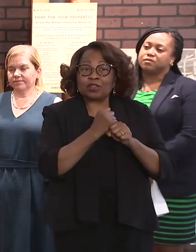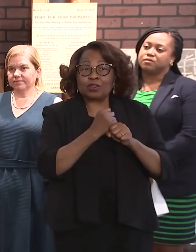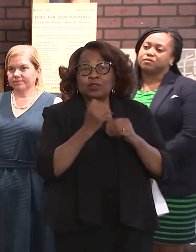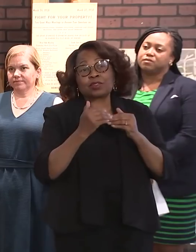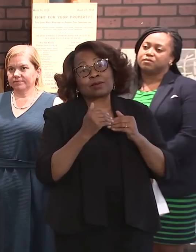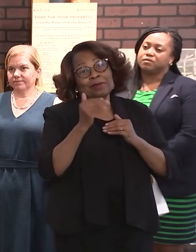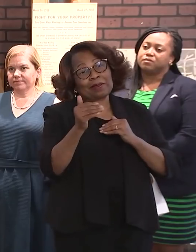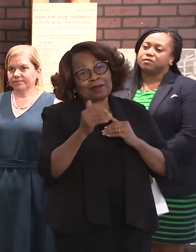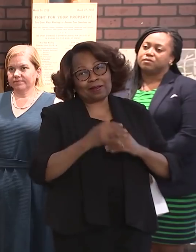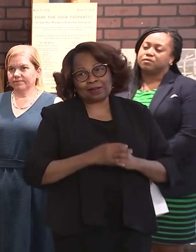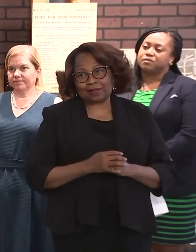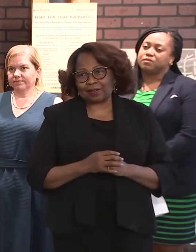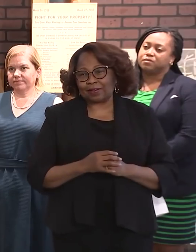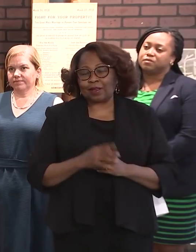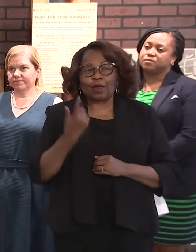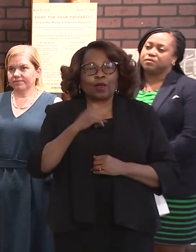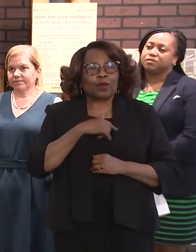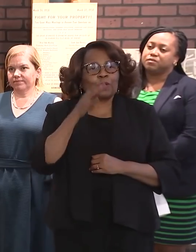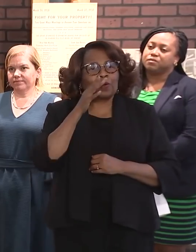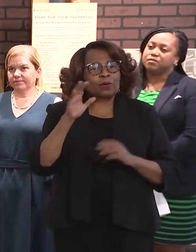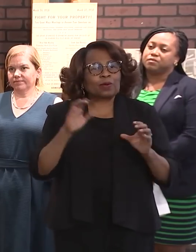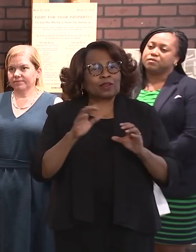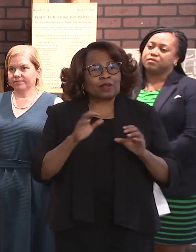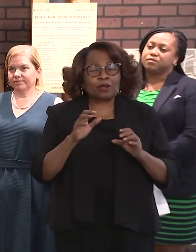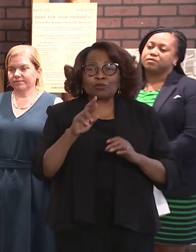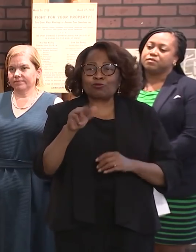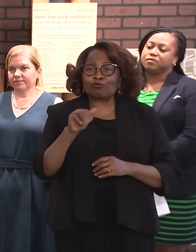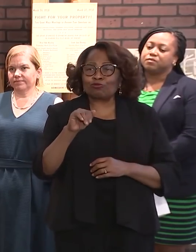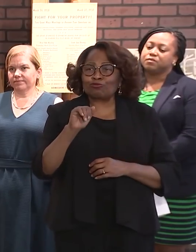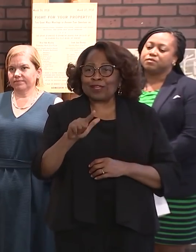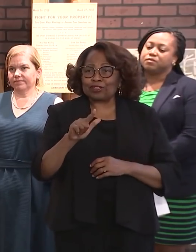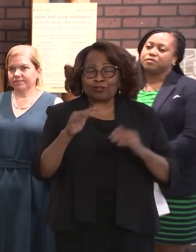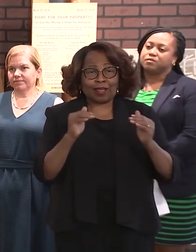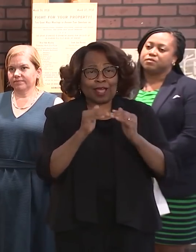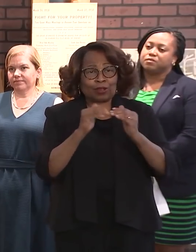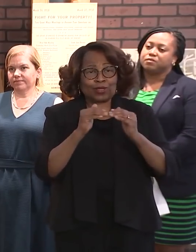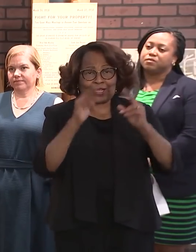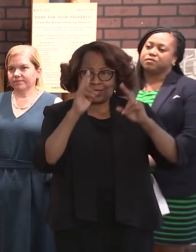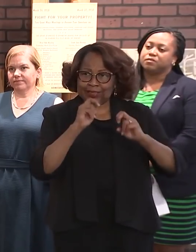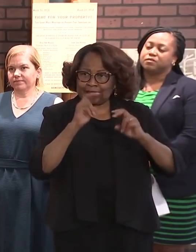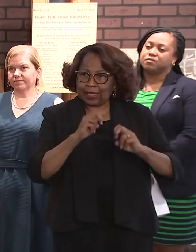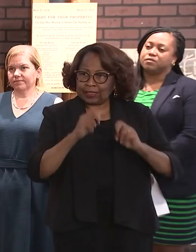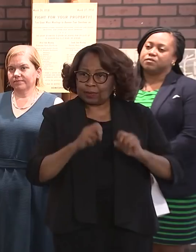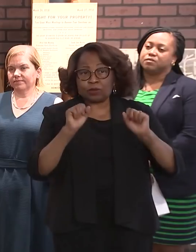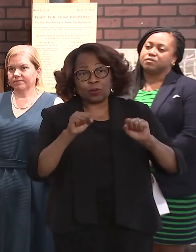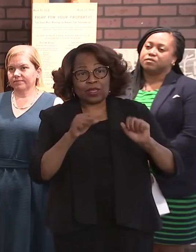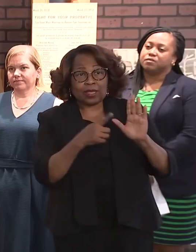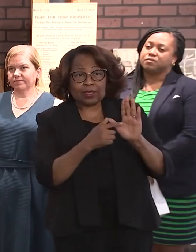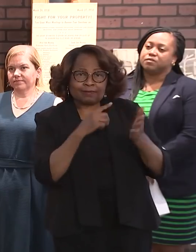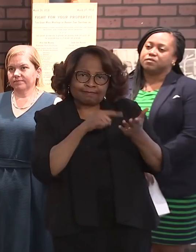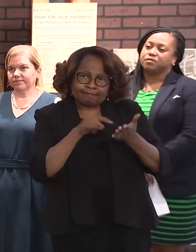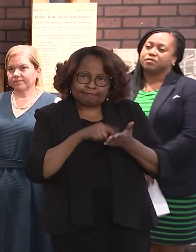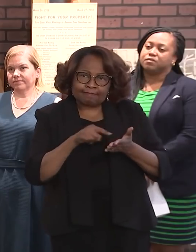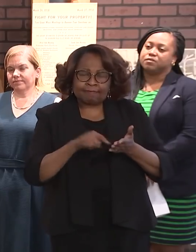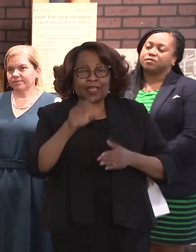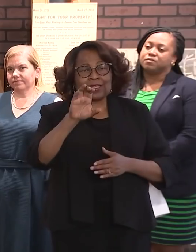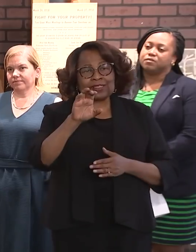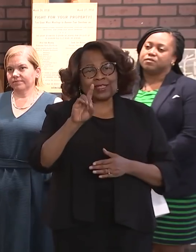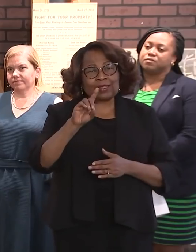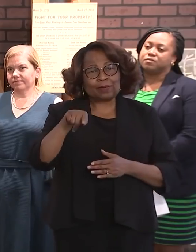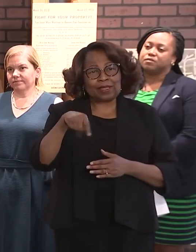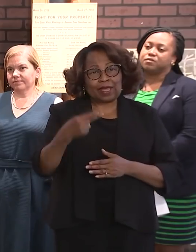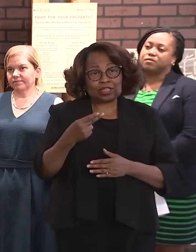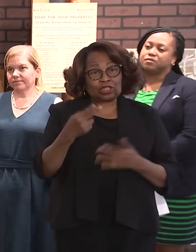beyond. We will be conducting a racial equity assessment that will allow us to examine CDPH's